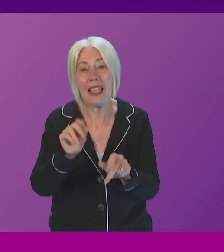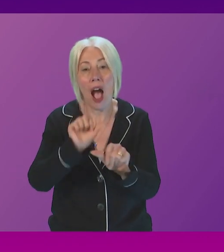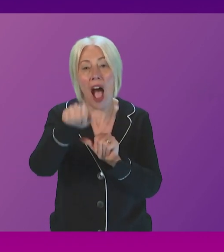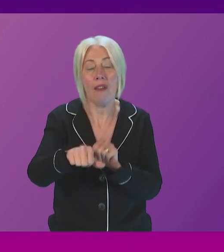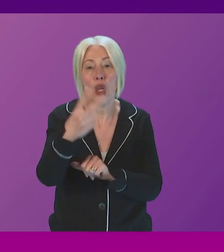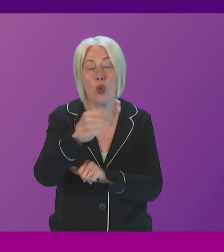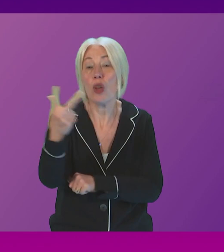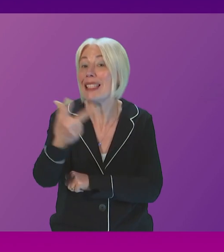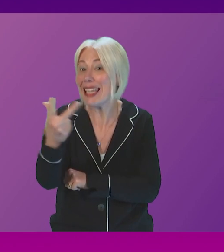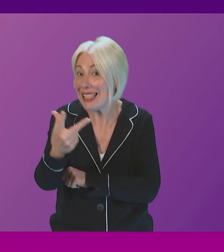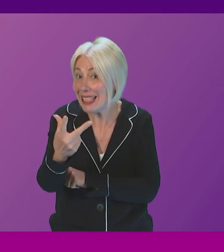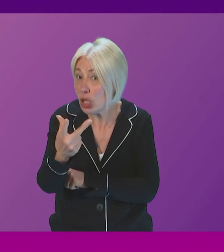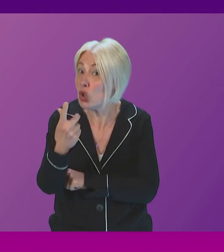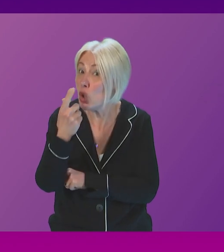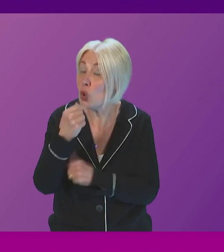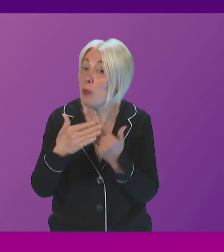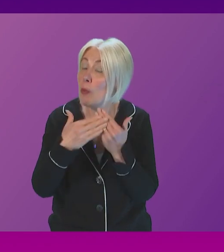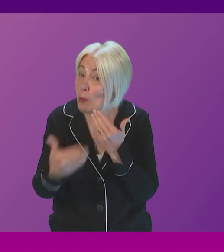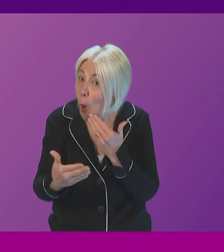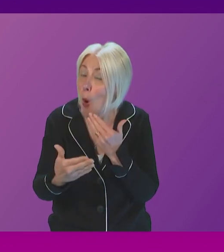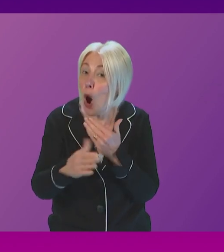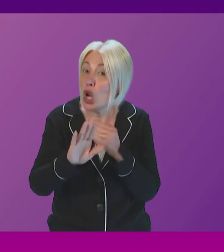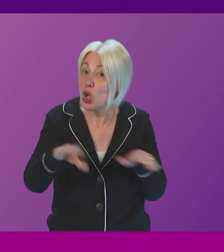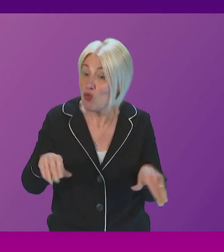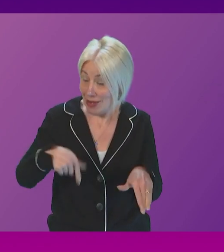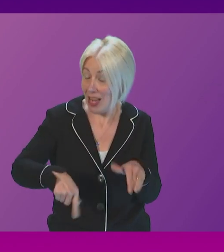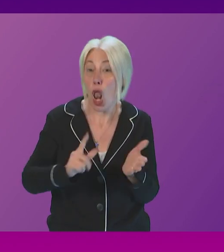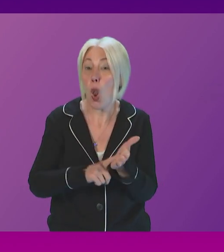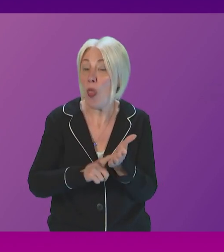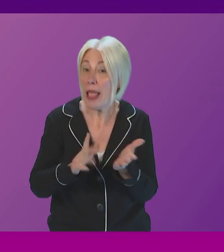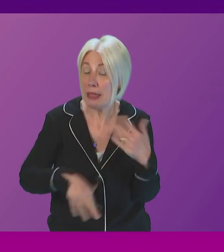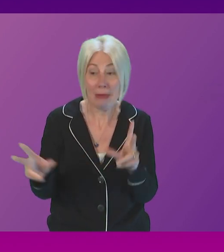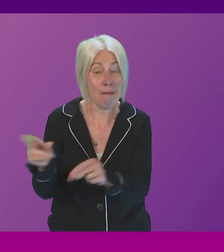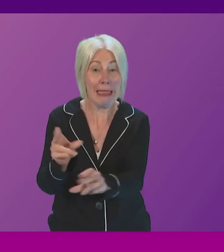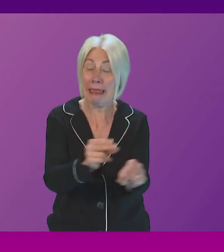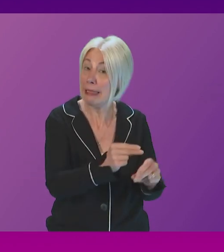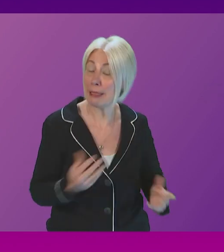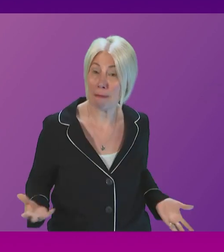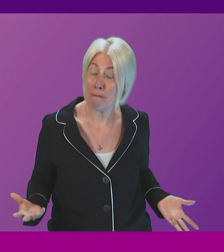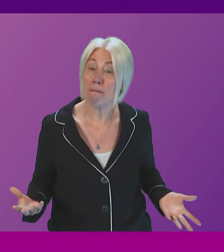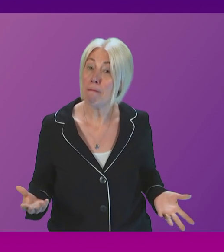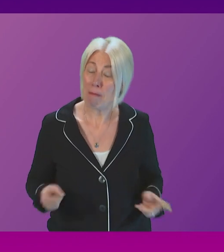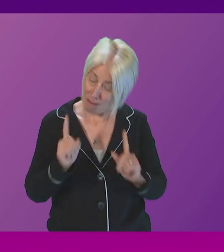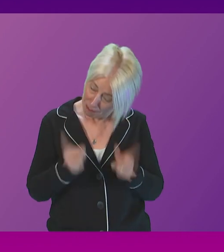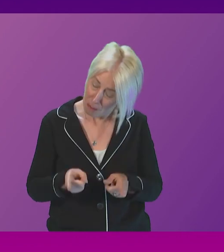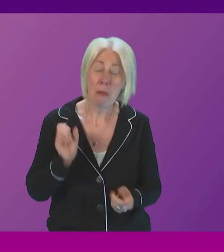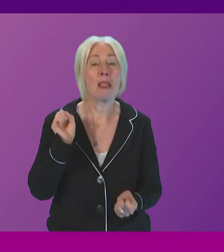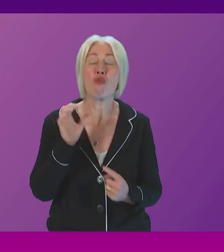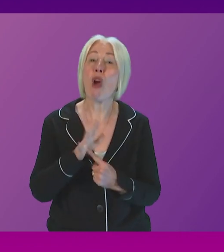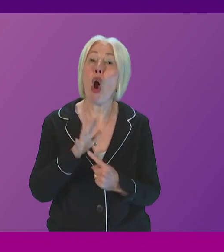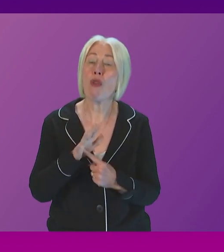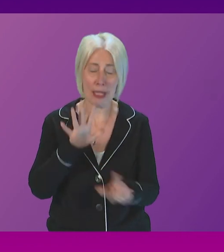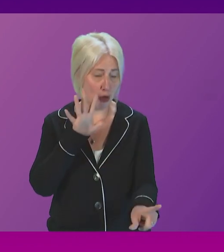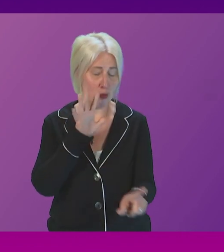There could be a number of additional cases in Malovians that have been missed. It must be a priority to